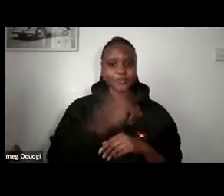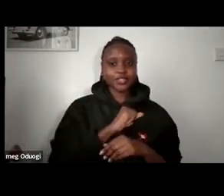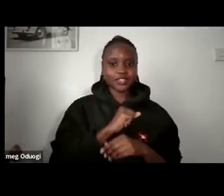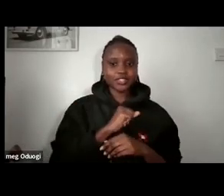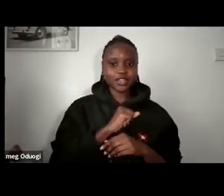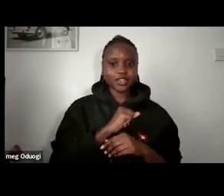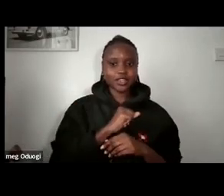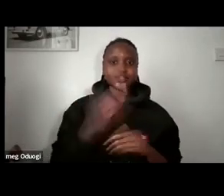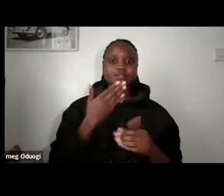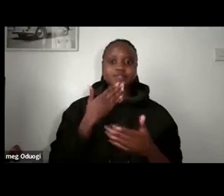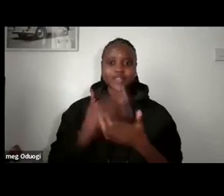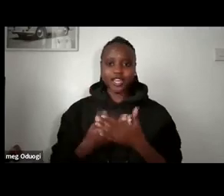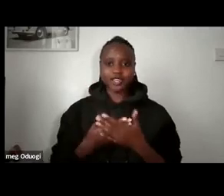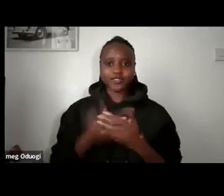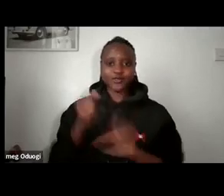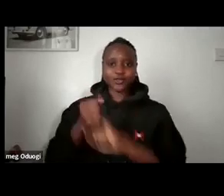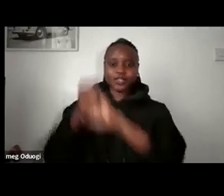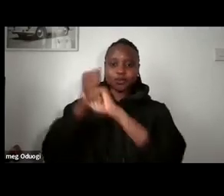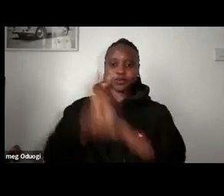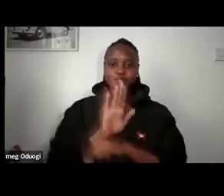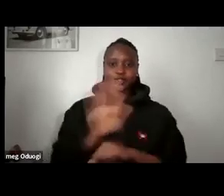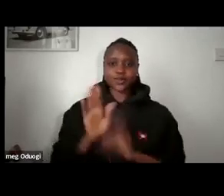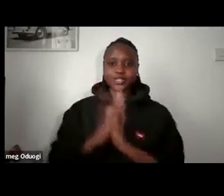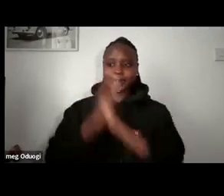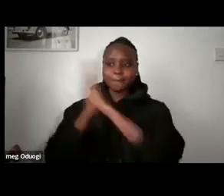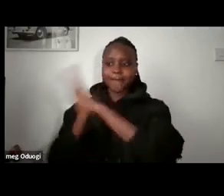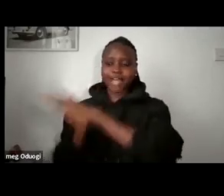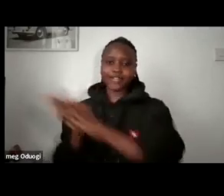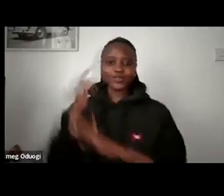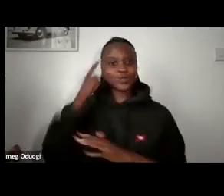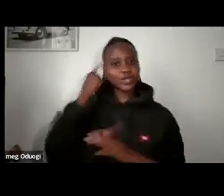thank you for your support. Back to you, Lillian. Thank you.